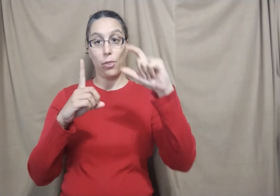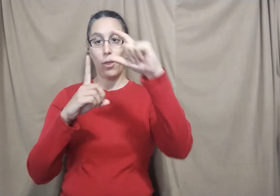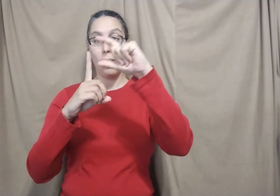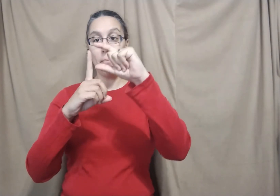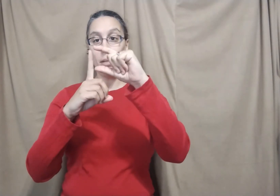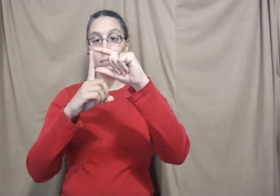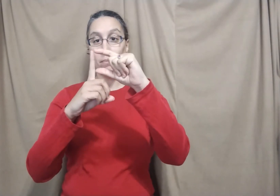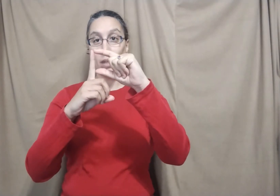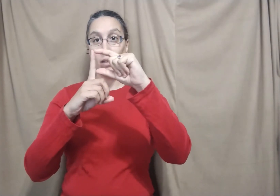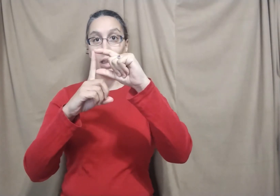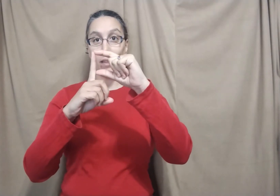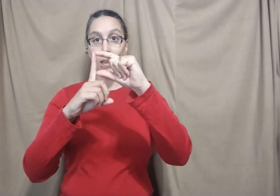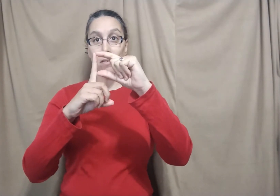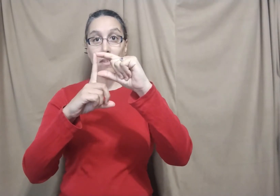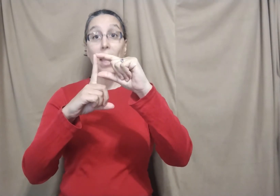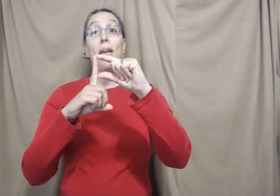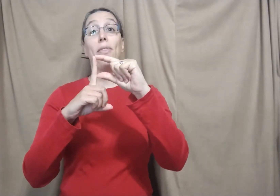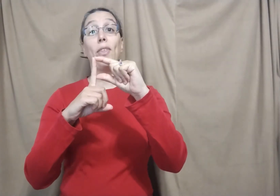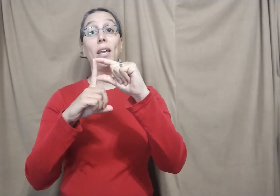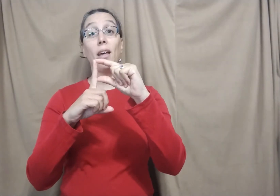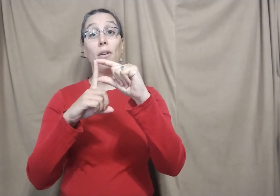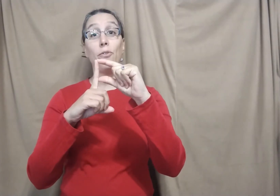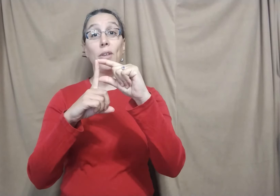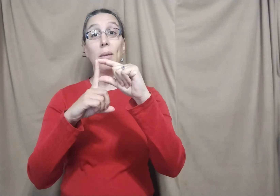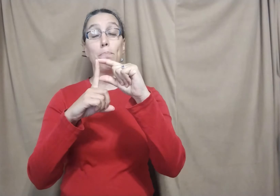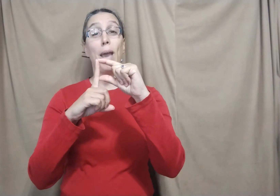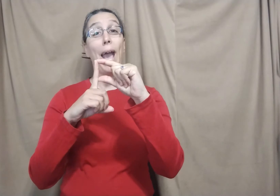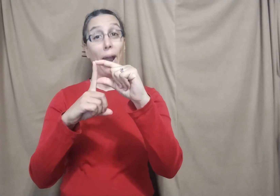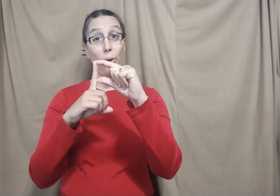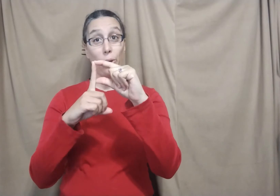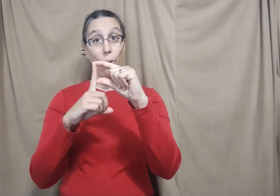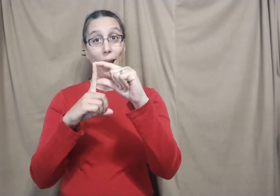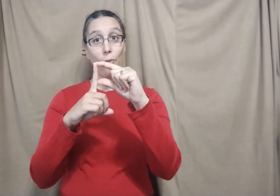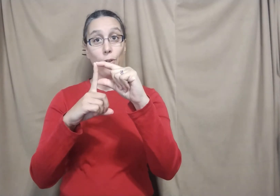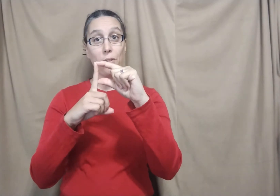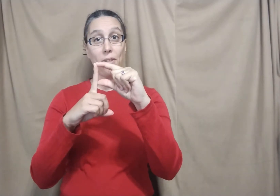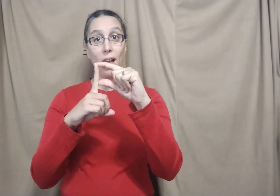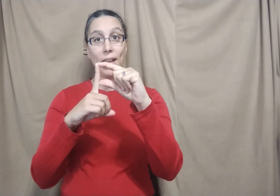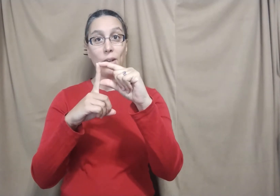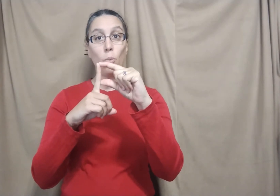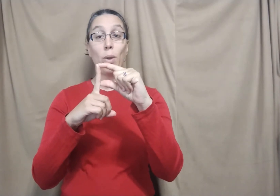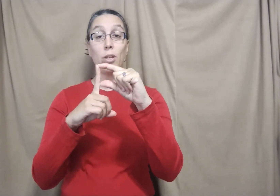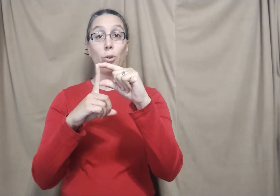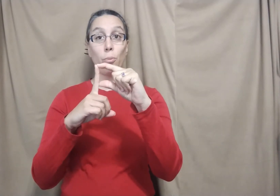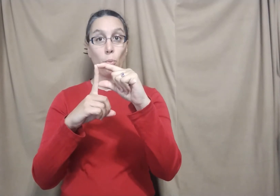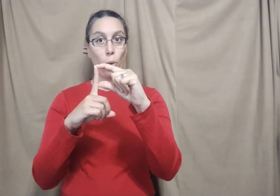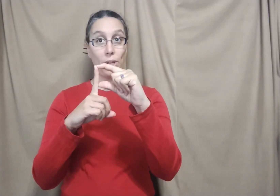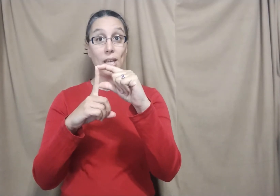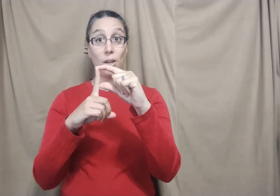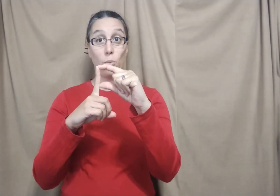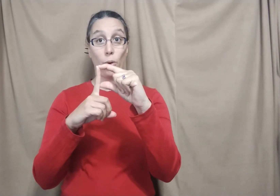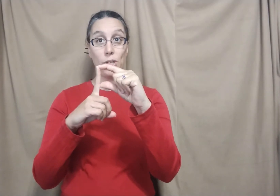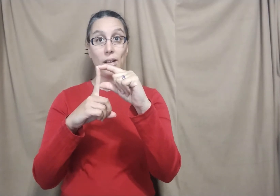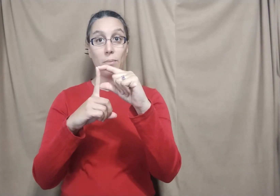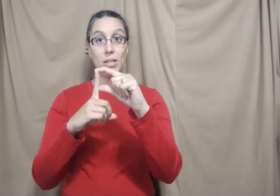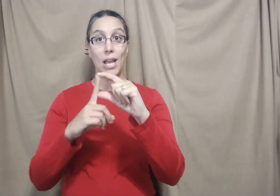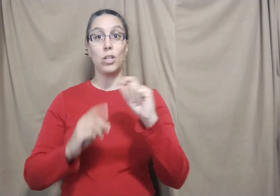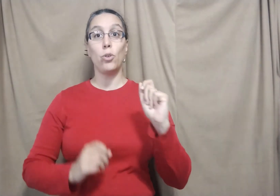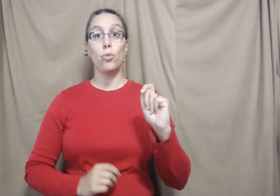thumb, like this. Think of the paragraph sign when you're working in a Word document and you